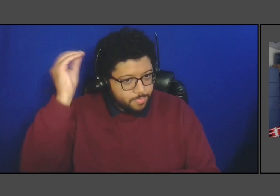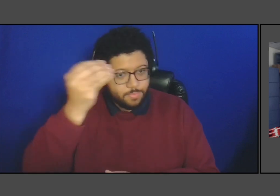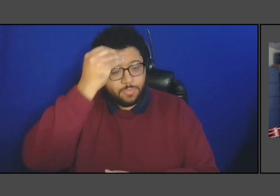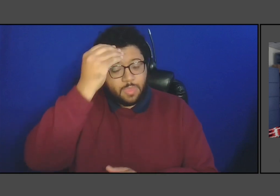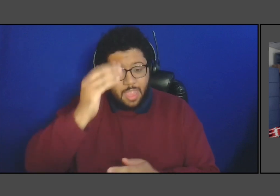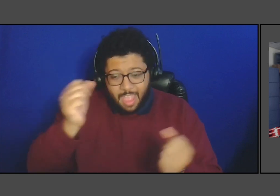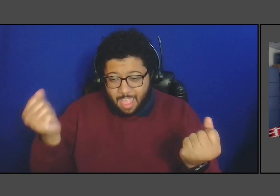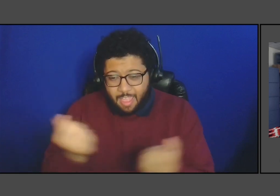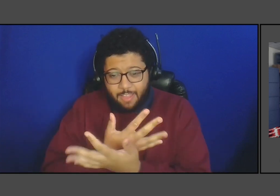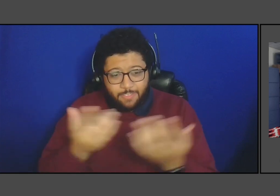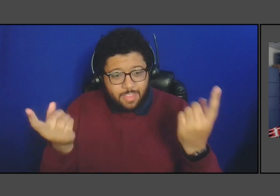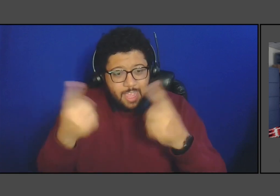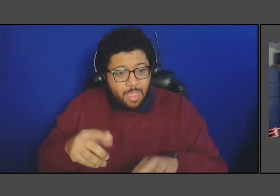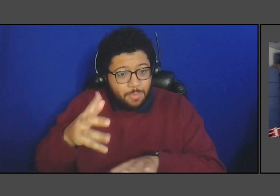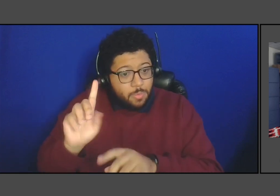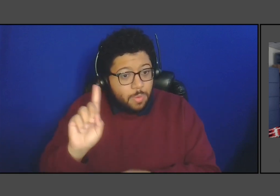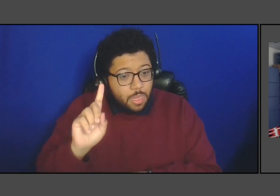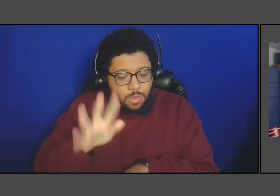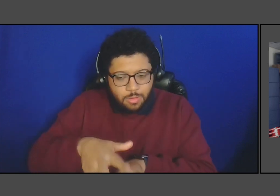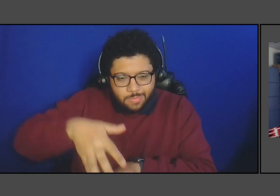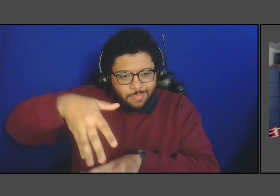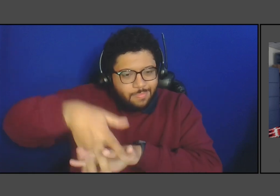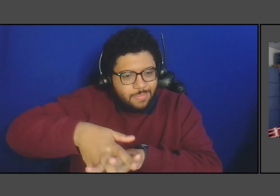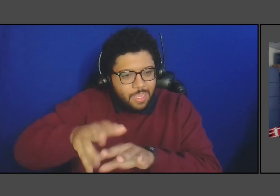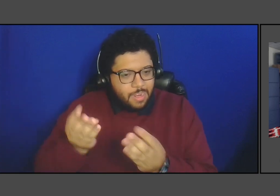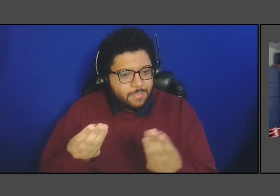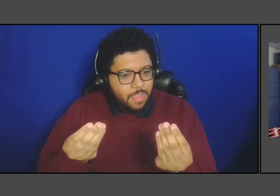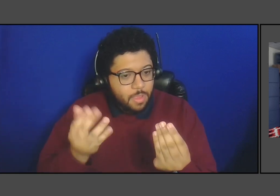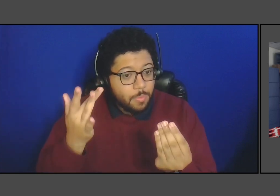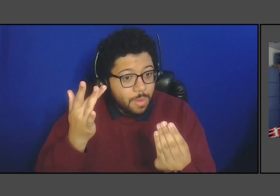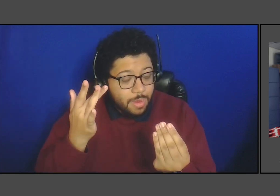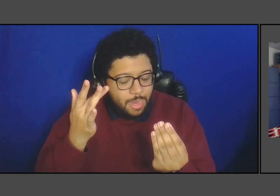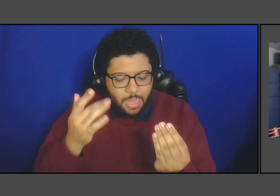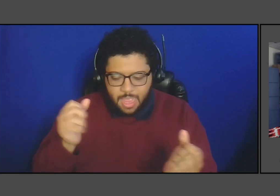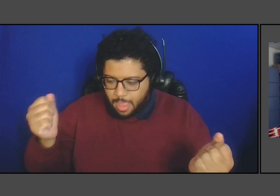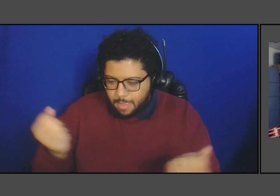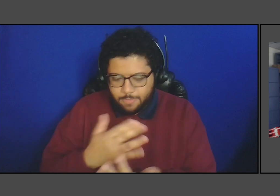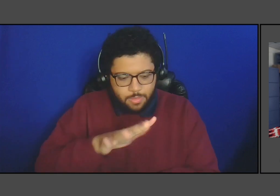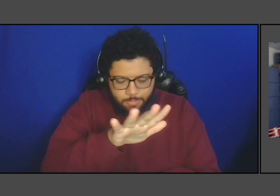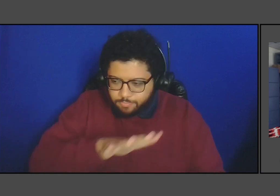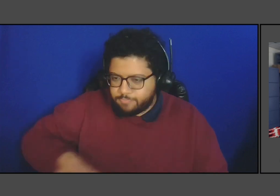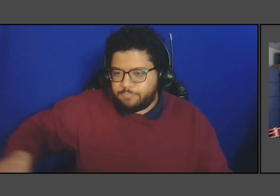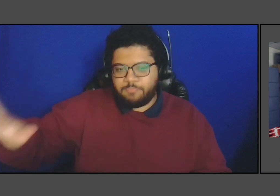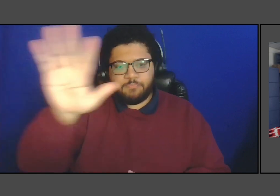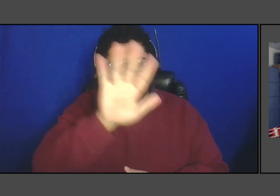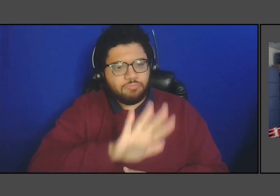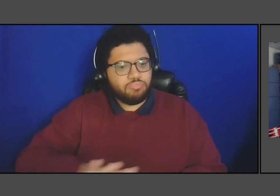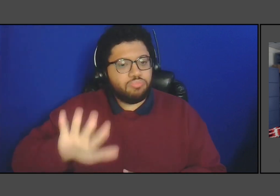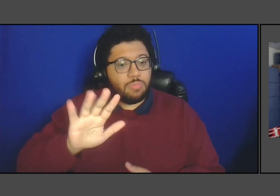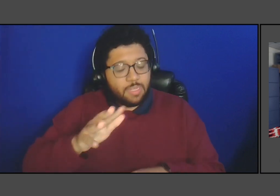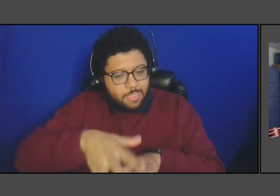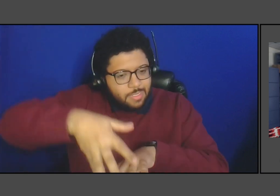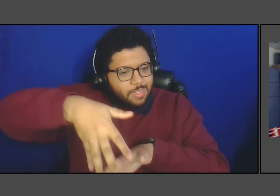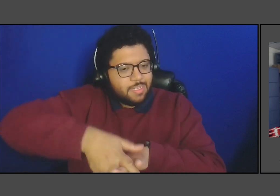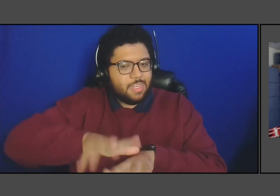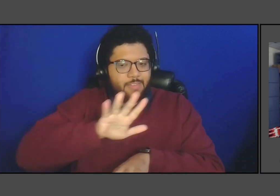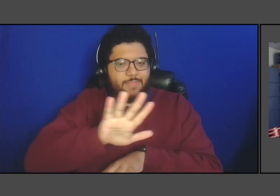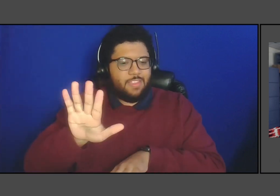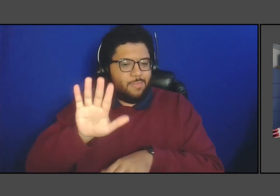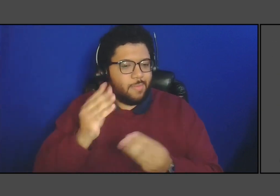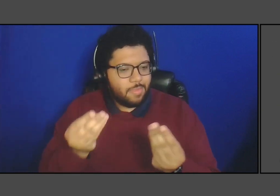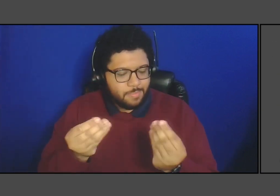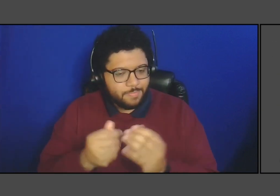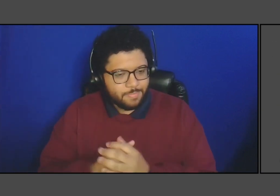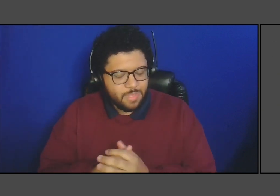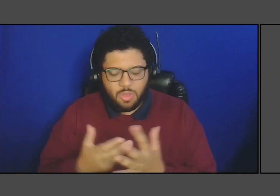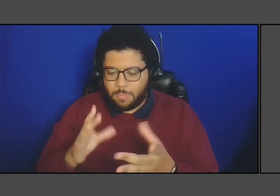at this particular moment, we have these geopolitical borders. So I would just say that to start off with. Thank you. Thank you. Thank